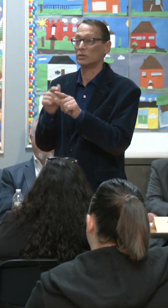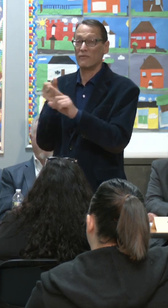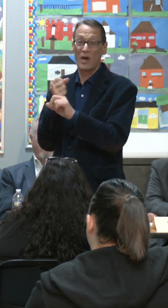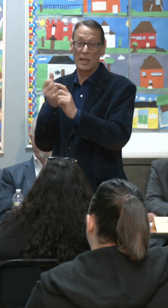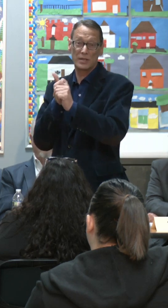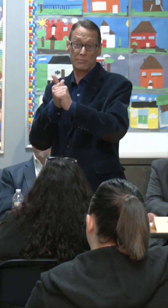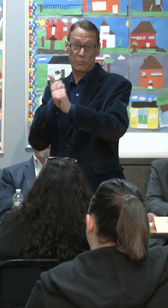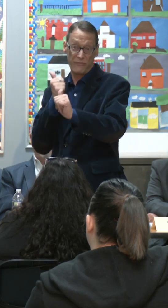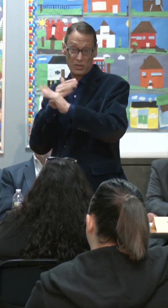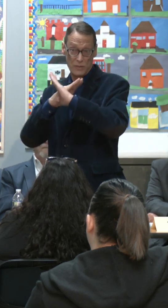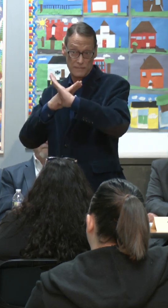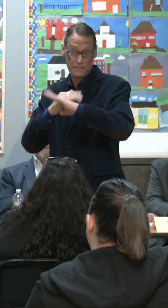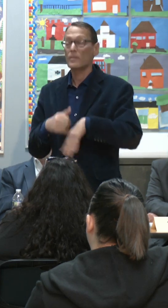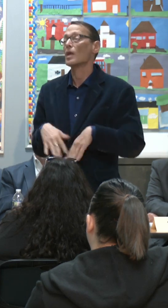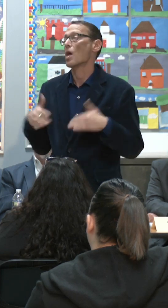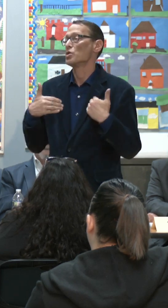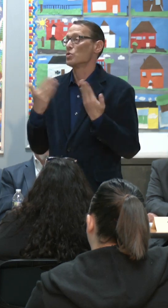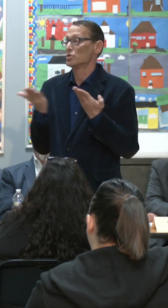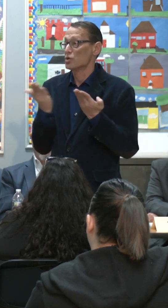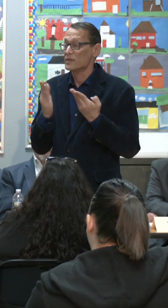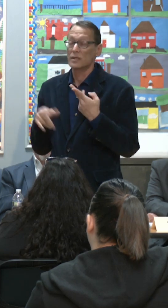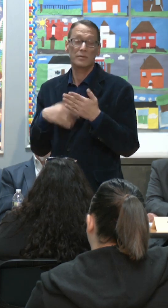Wi-Fi in across the city.